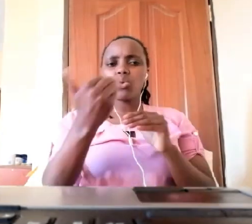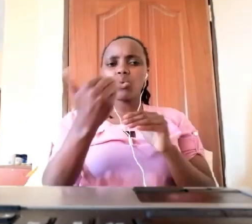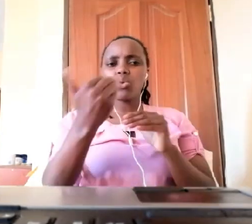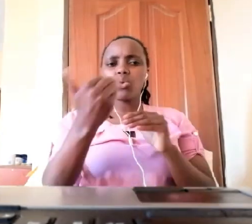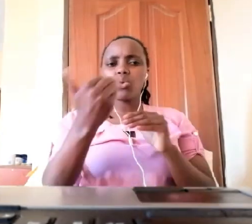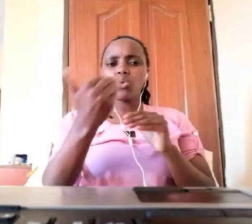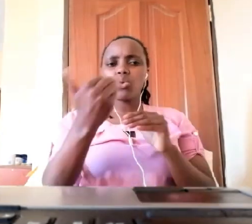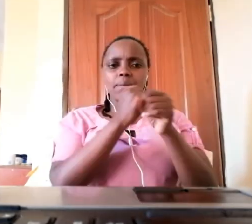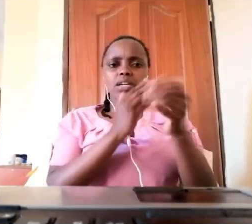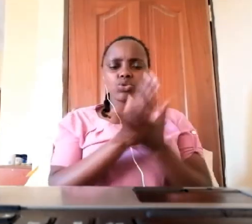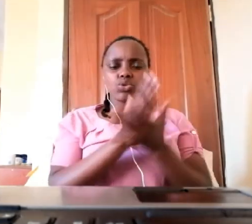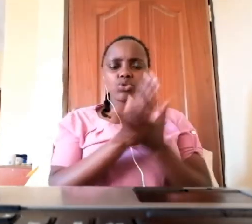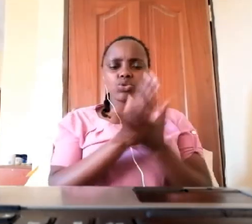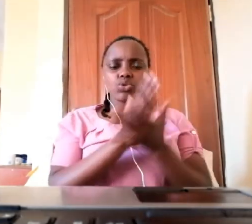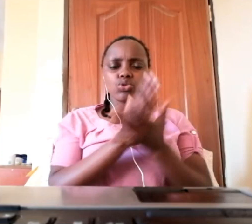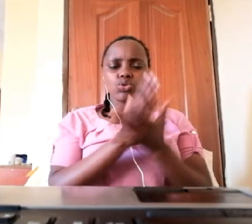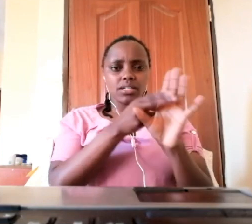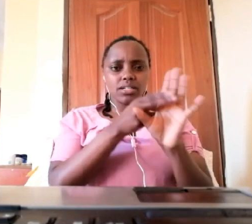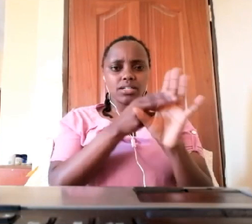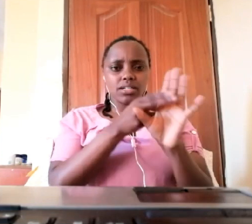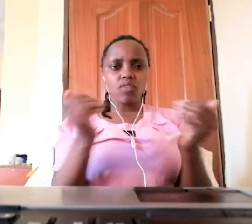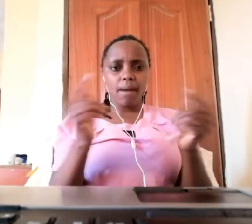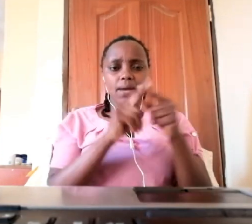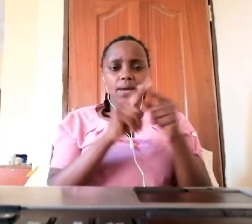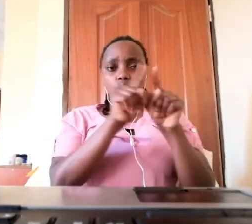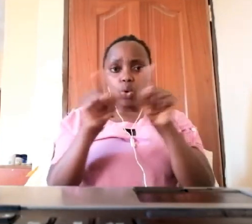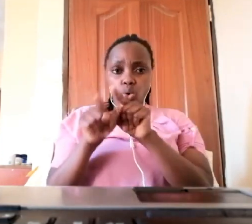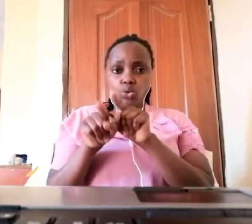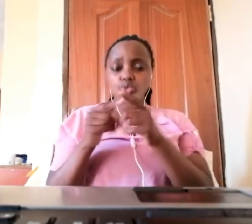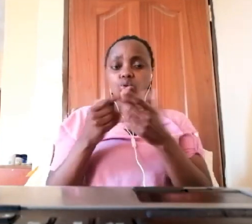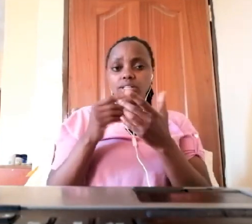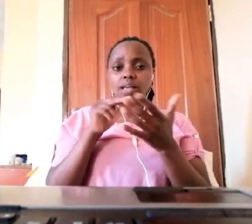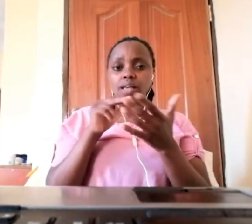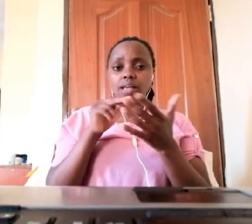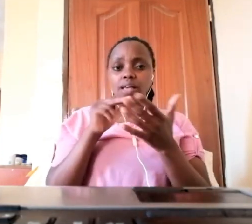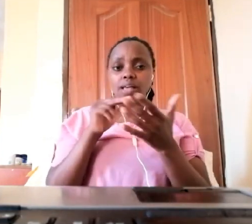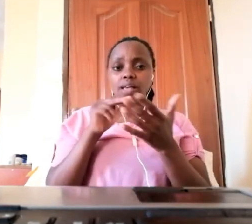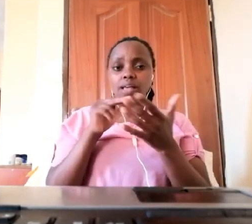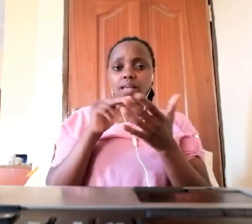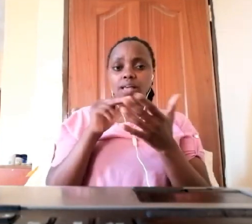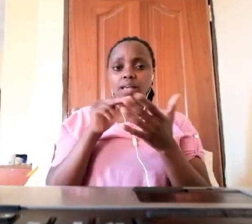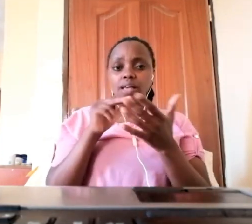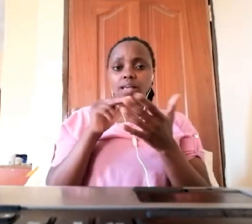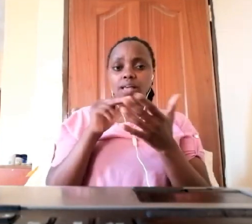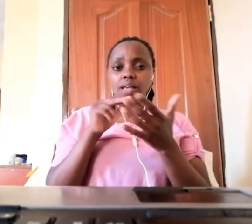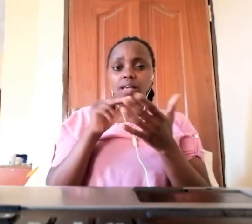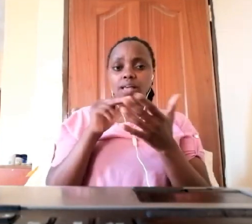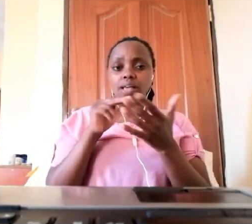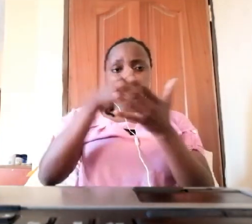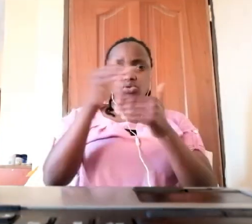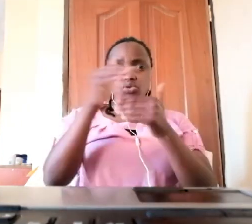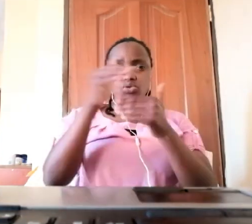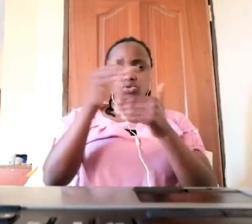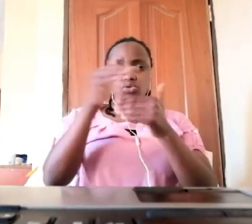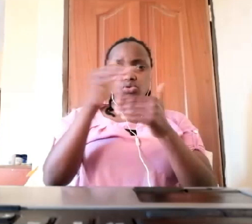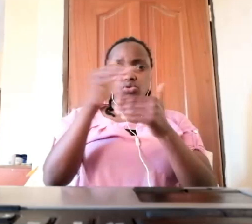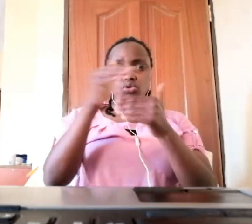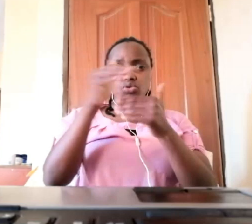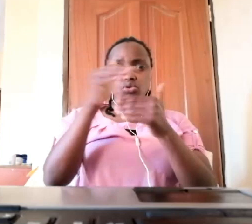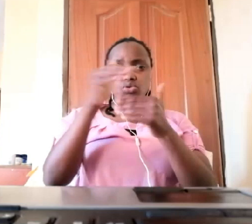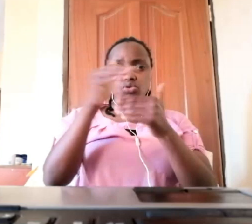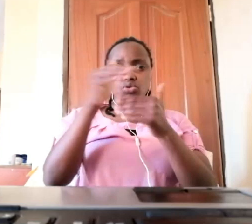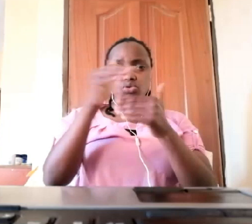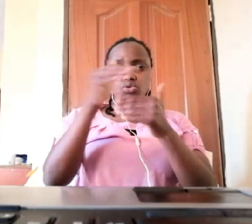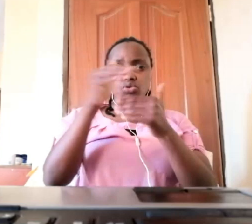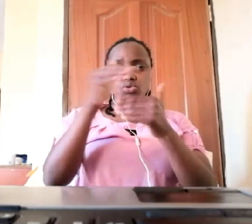have the participation of children, but then it's meaningful and it incorporates all children? There has been a very key concern